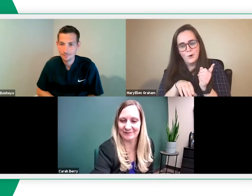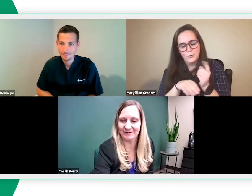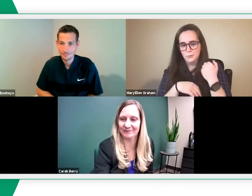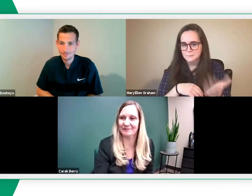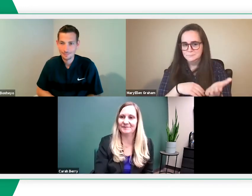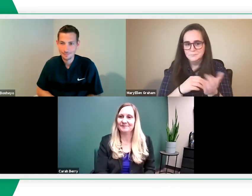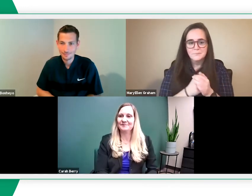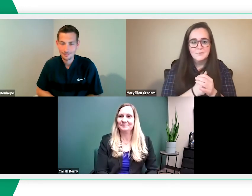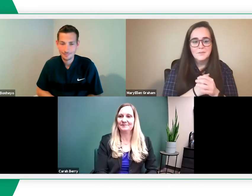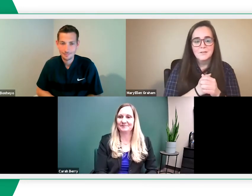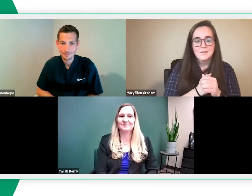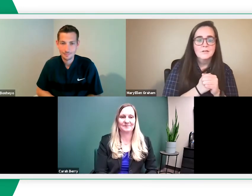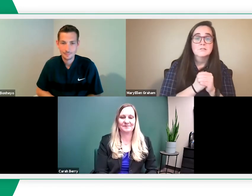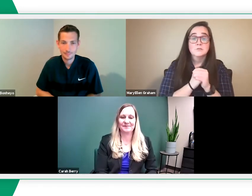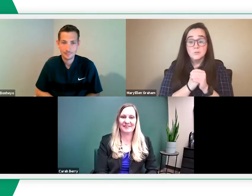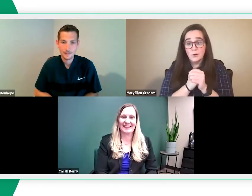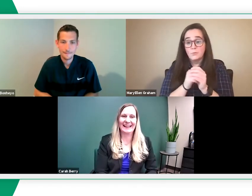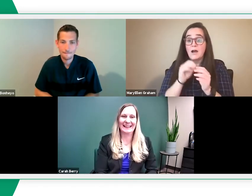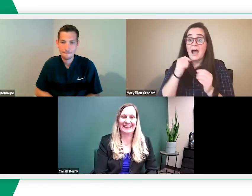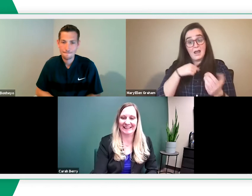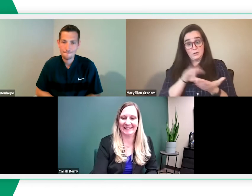All right, here we go. Did you know?